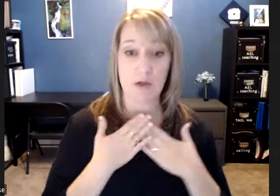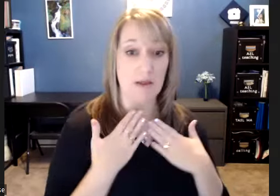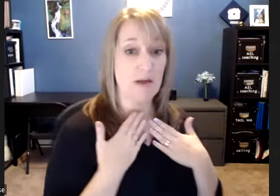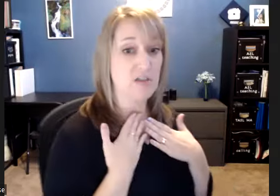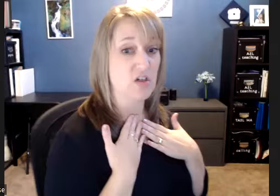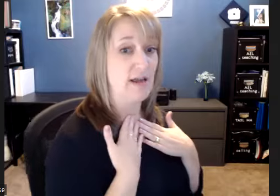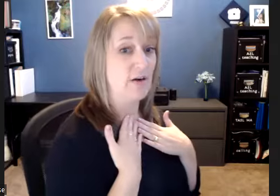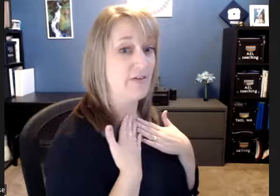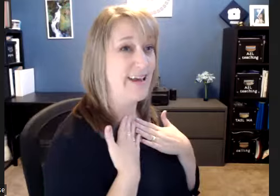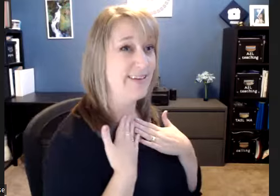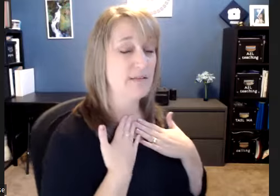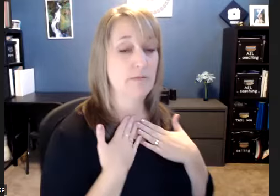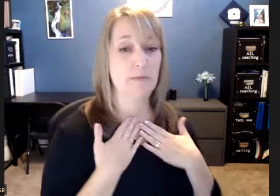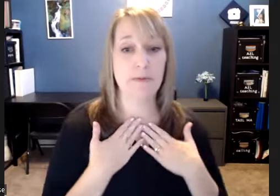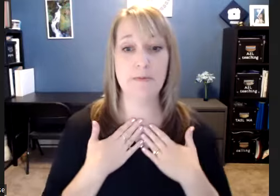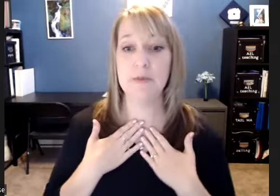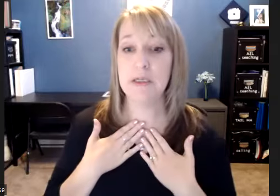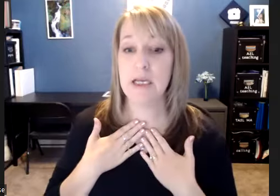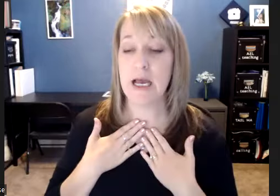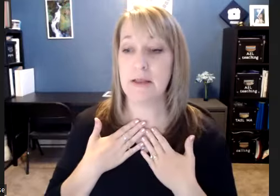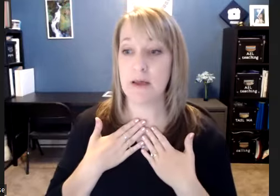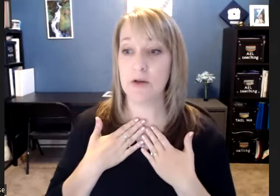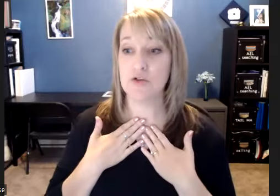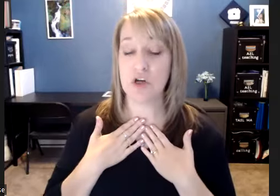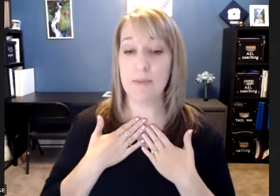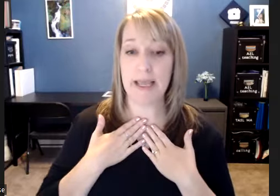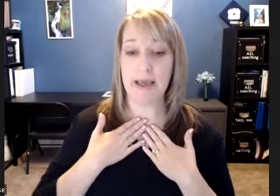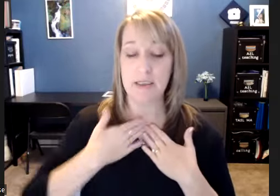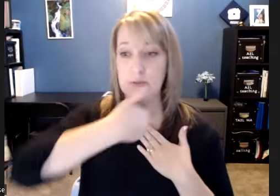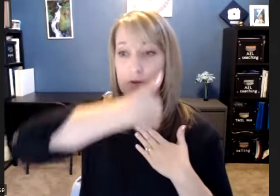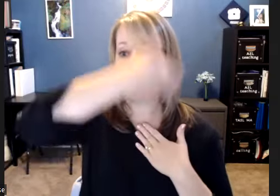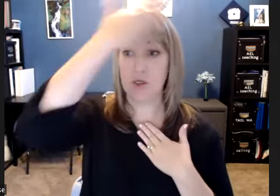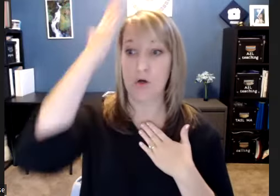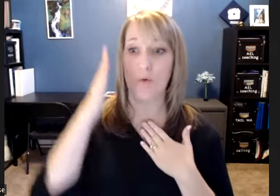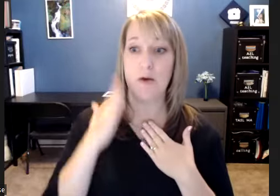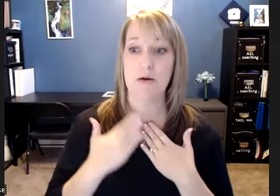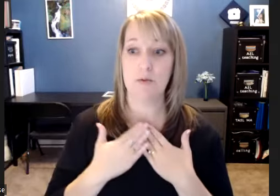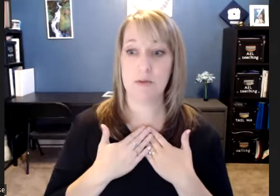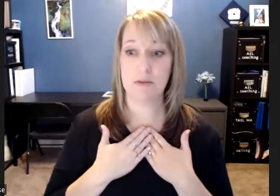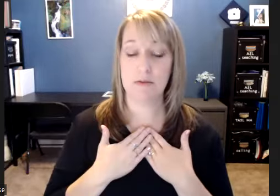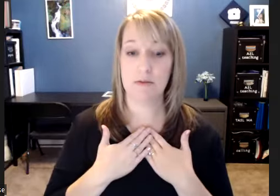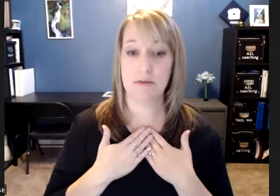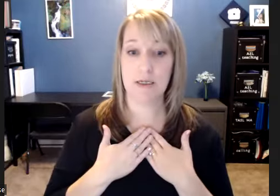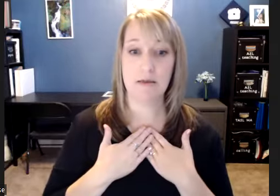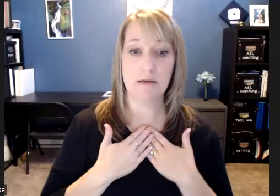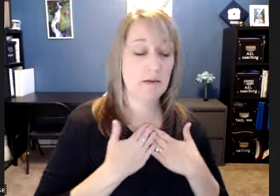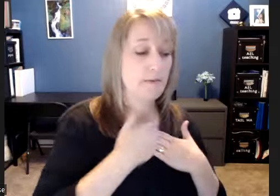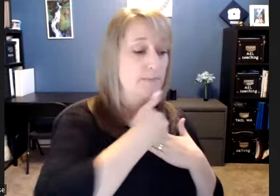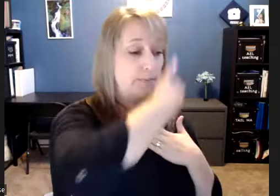They kind of start at your neck. And then your dominant hand moves around. Ready?